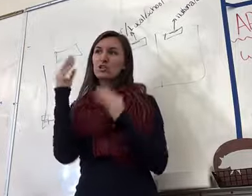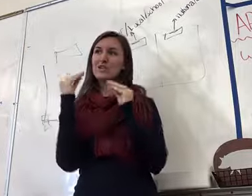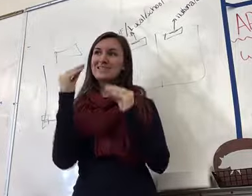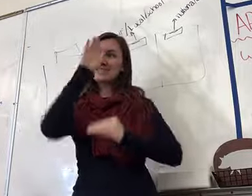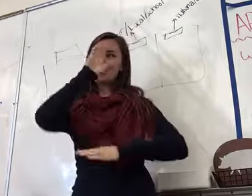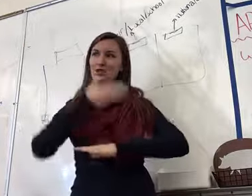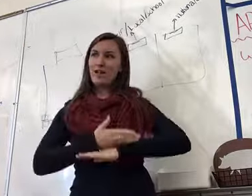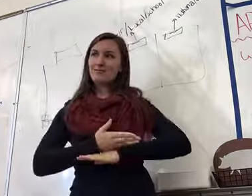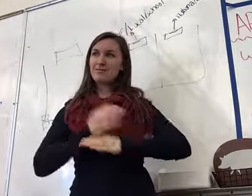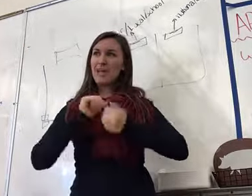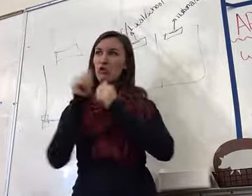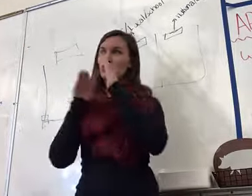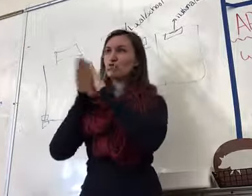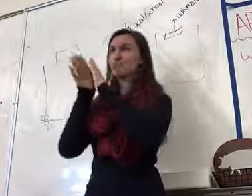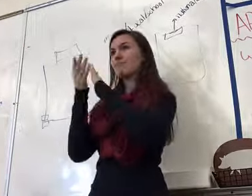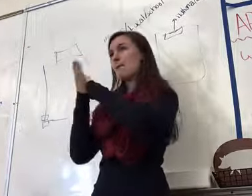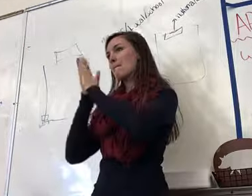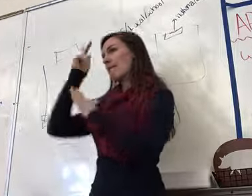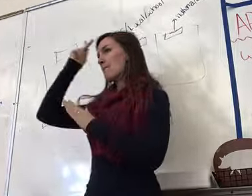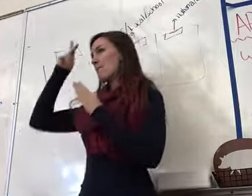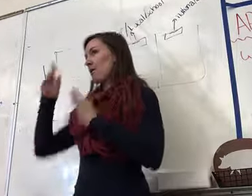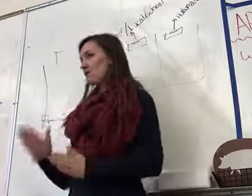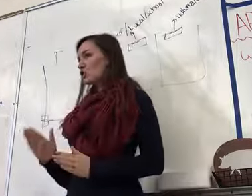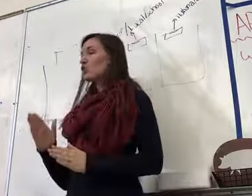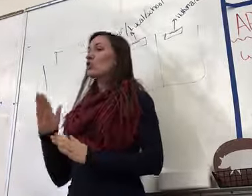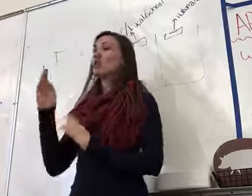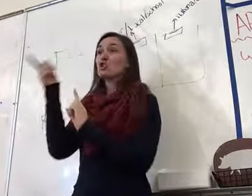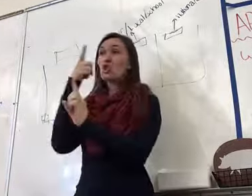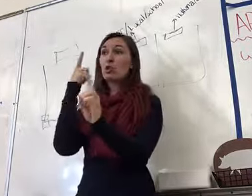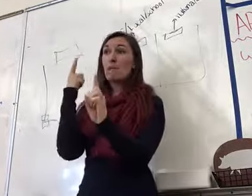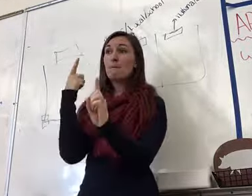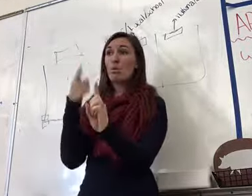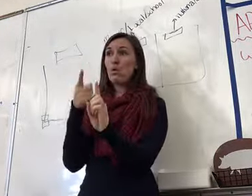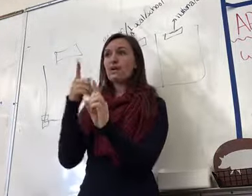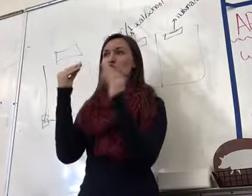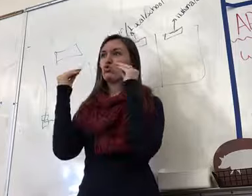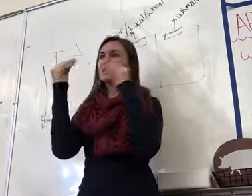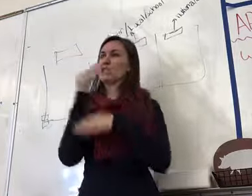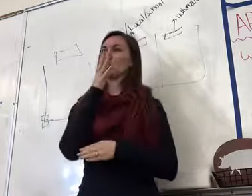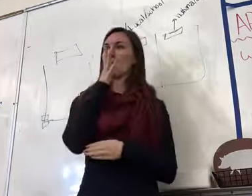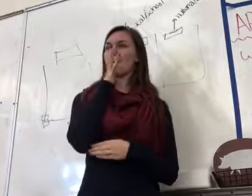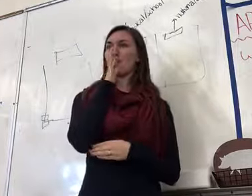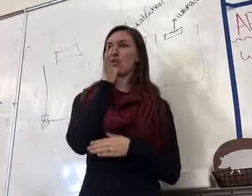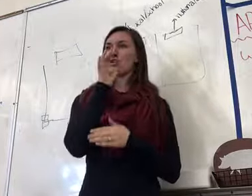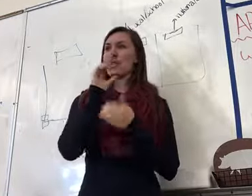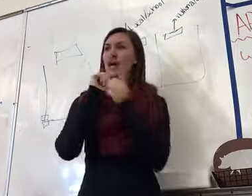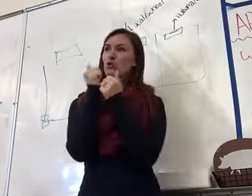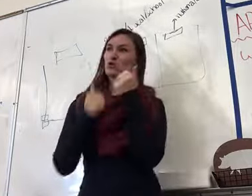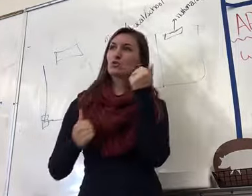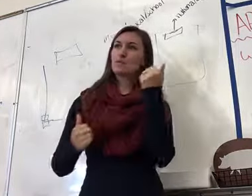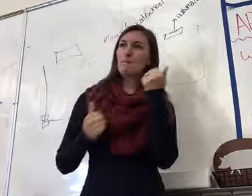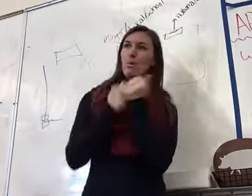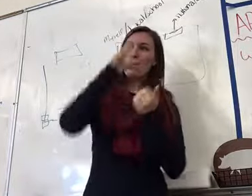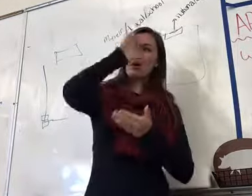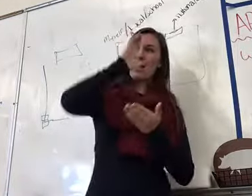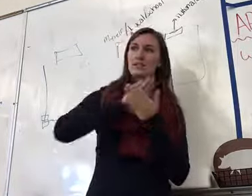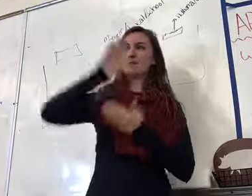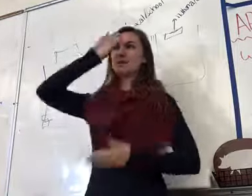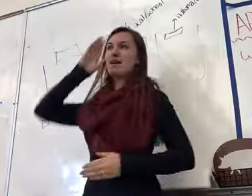Republican Motherhood is for mothers to learn how to be able to assist their sons and husbands to become good politicians. That